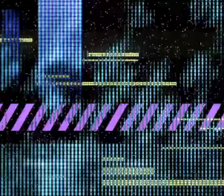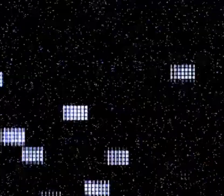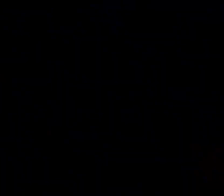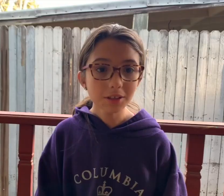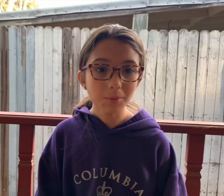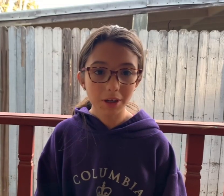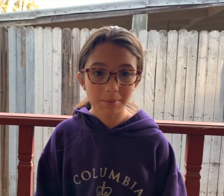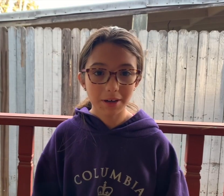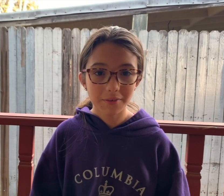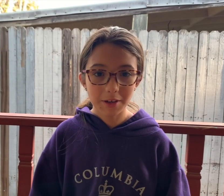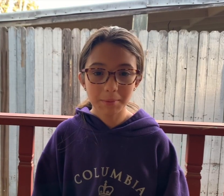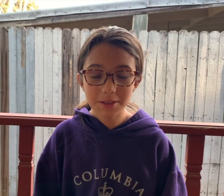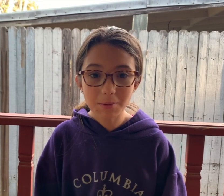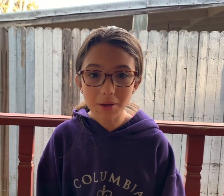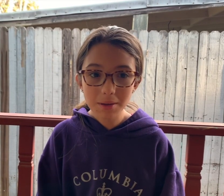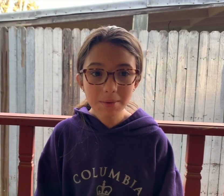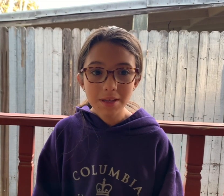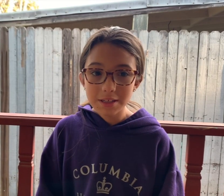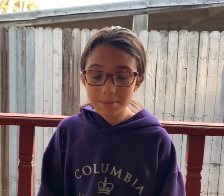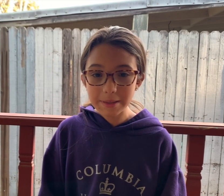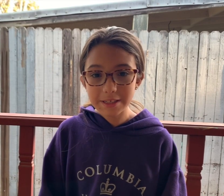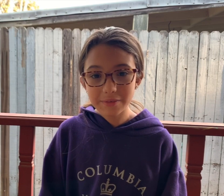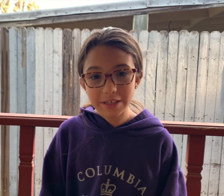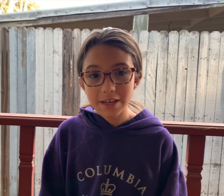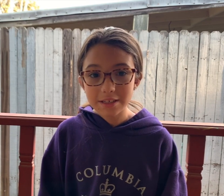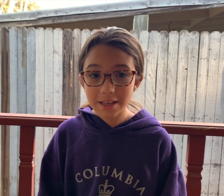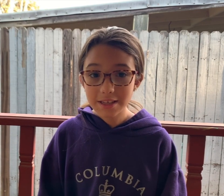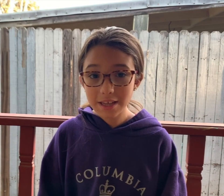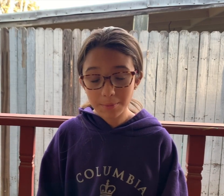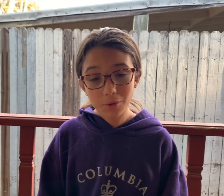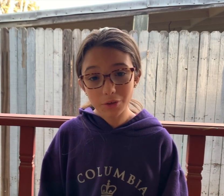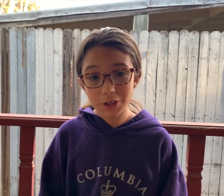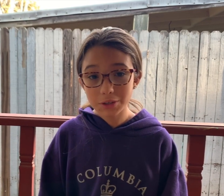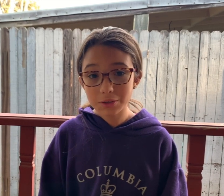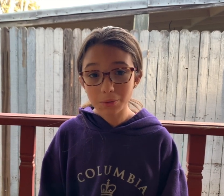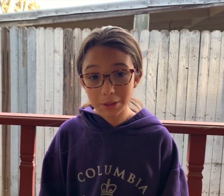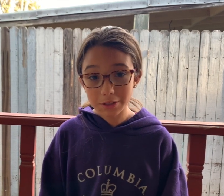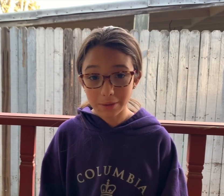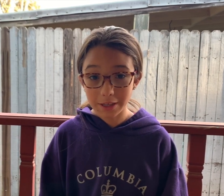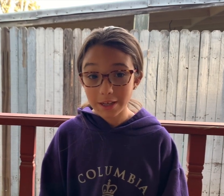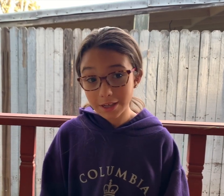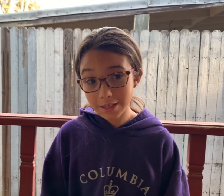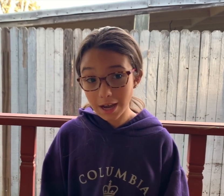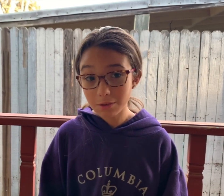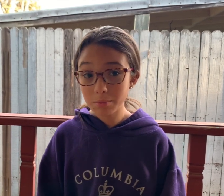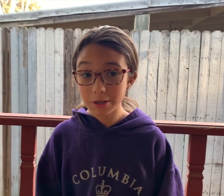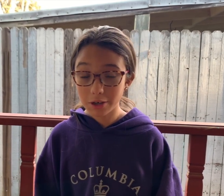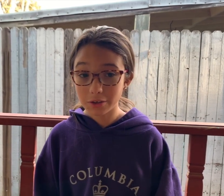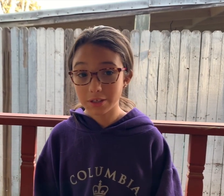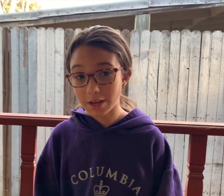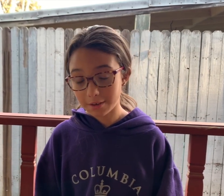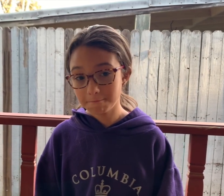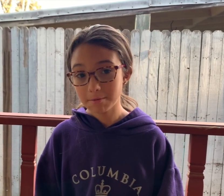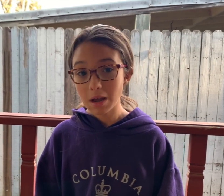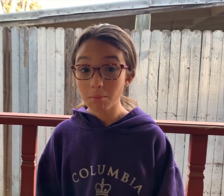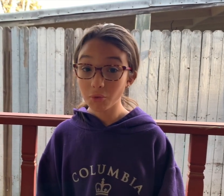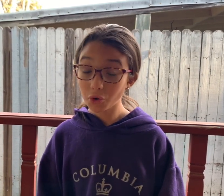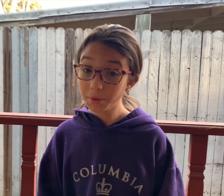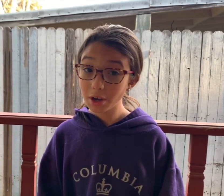Good morning, Barrett families. Welcome to BTV. Today is April 3rd, 2020, and I will be your host again. Before we go